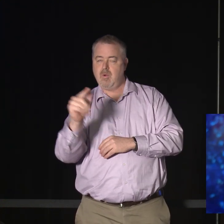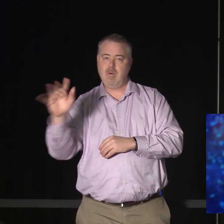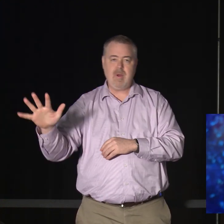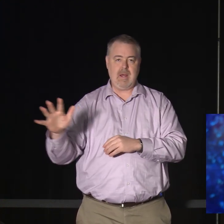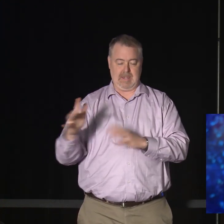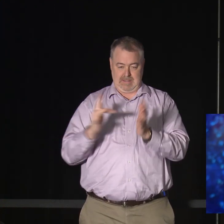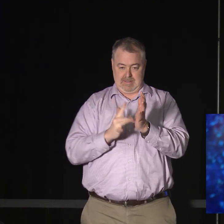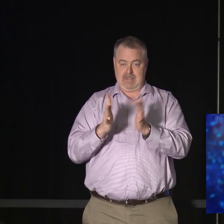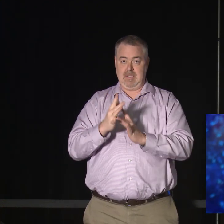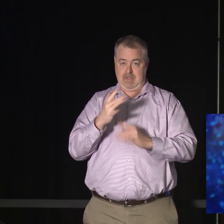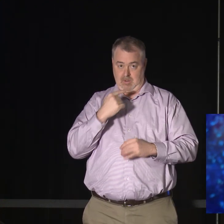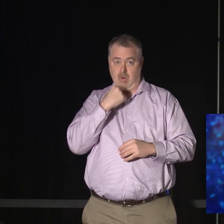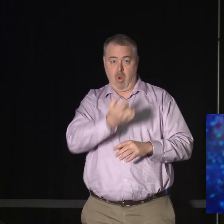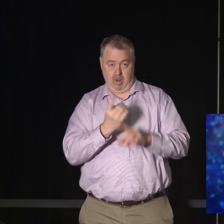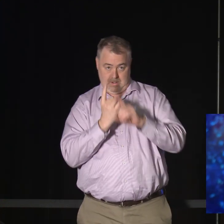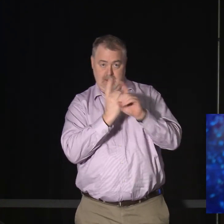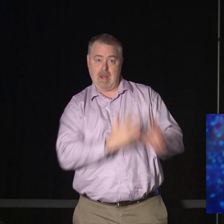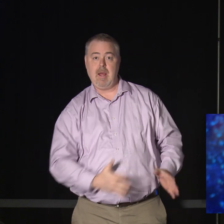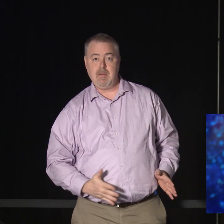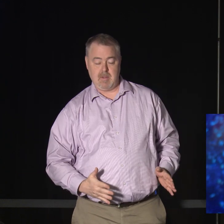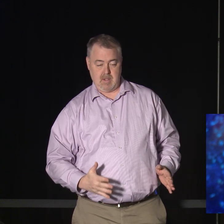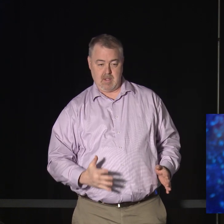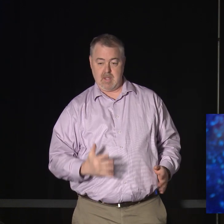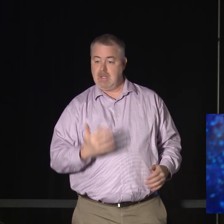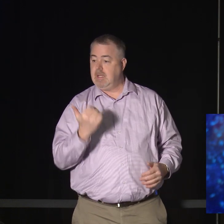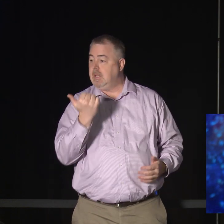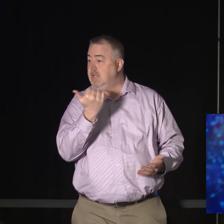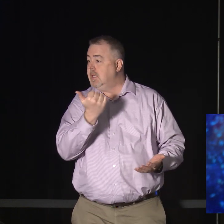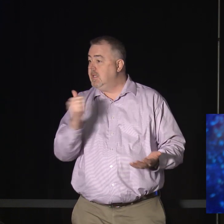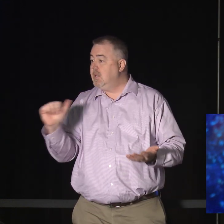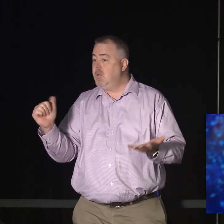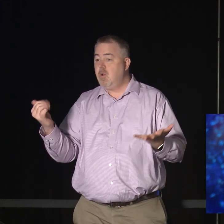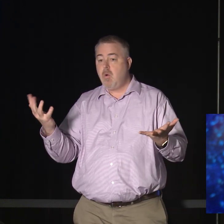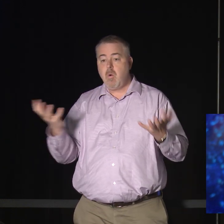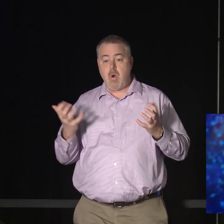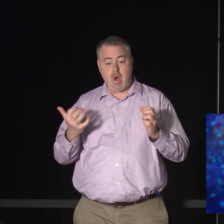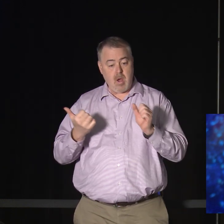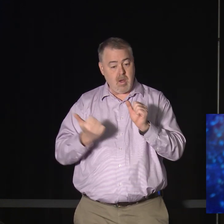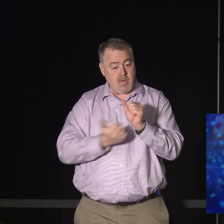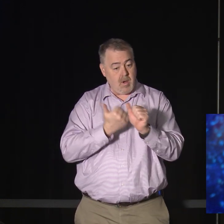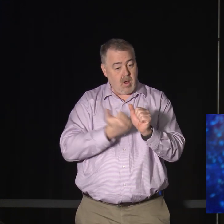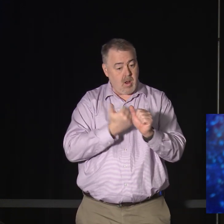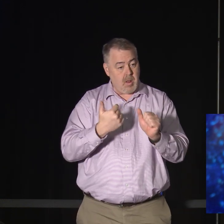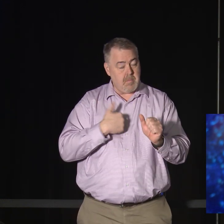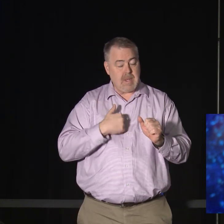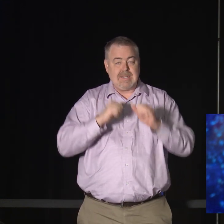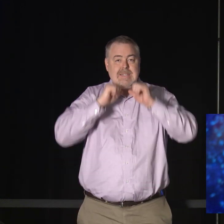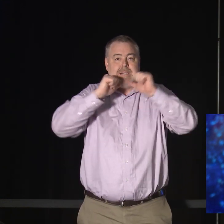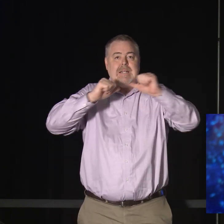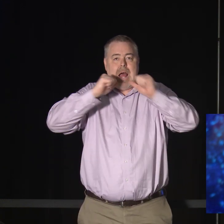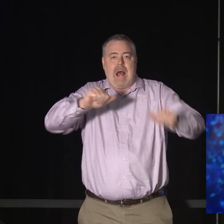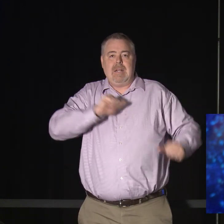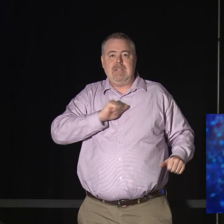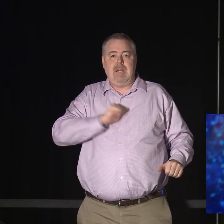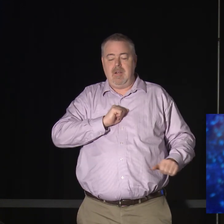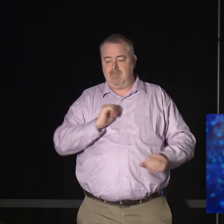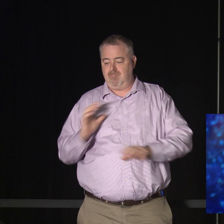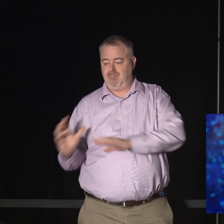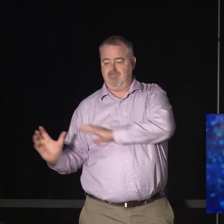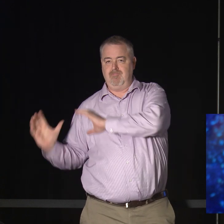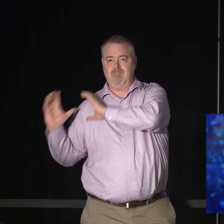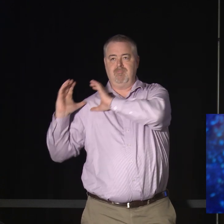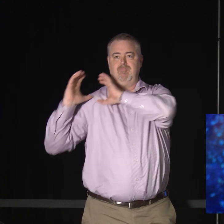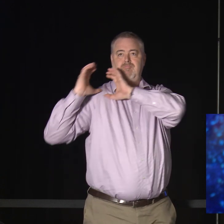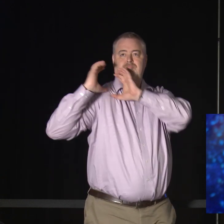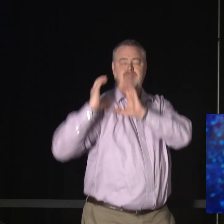25. Then said Jesus unto his disciples, if any man will come after me, let him deny himself, take up his cross, and follow